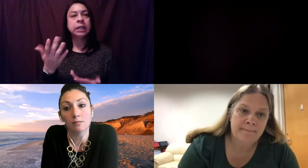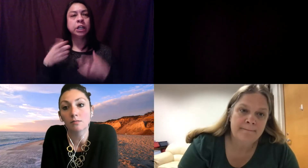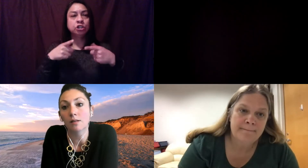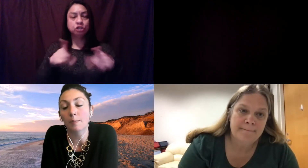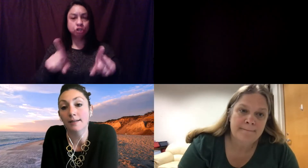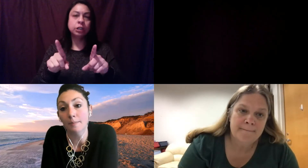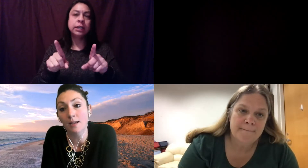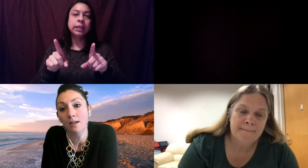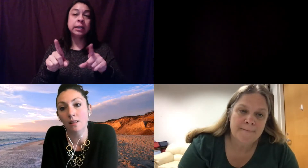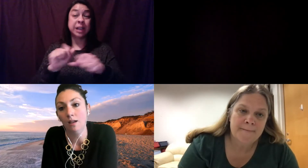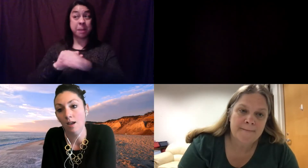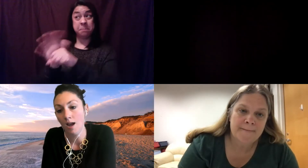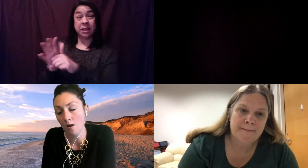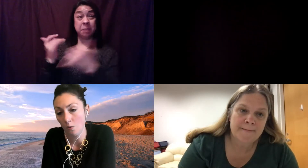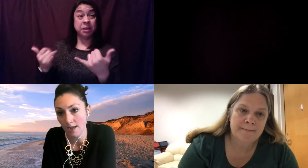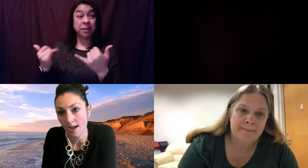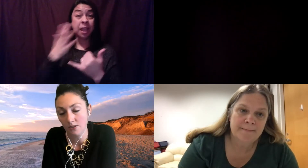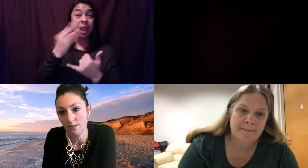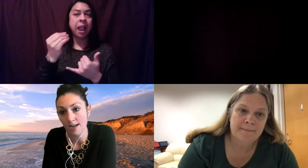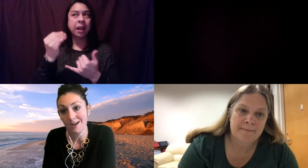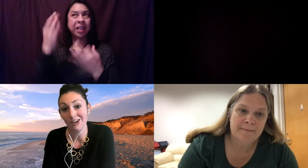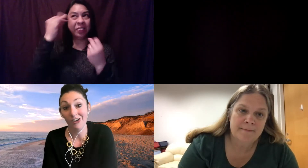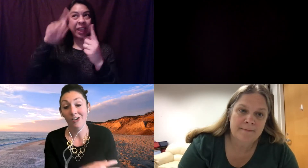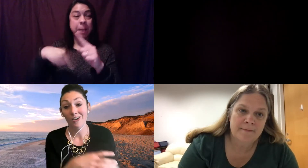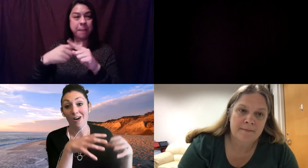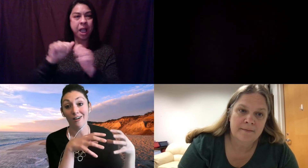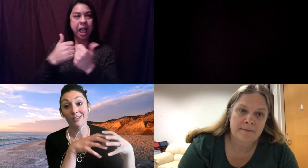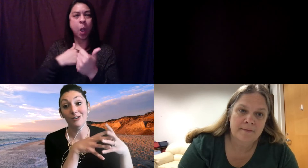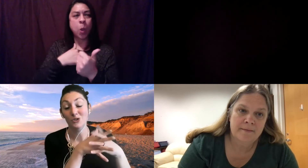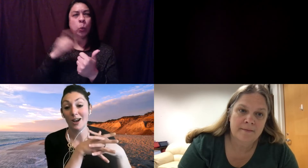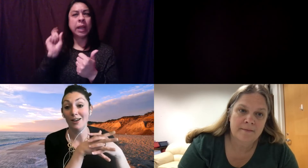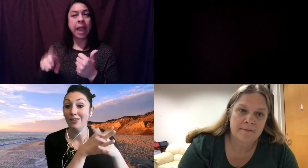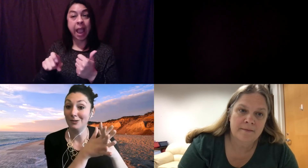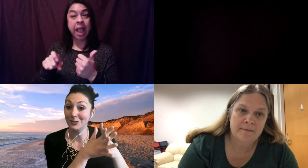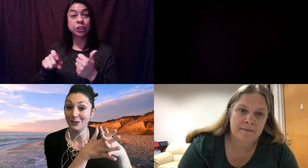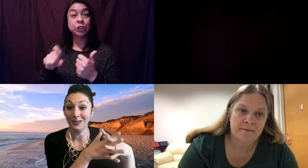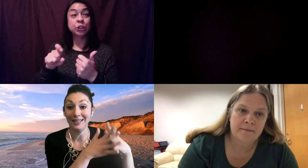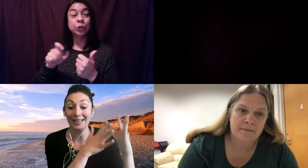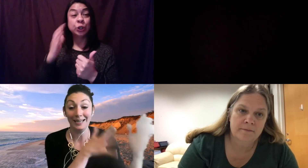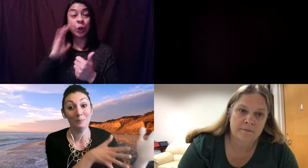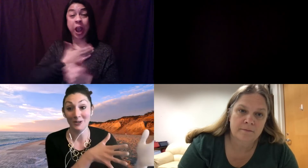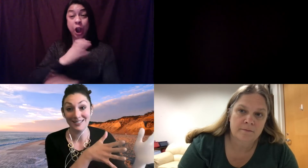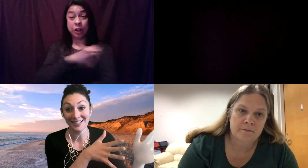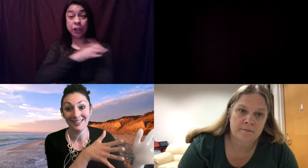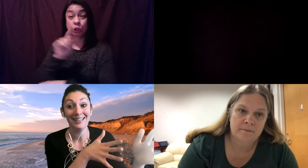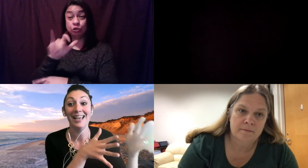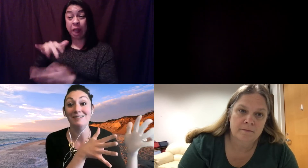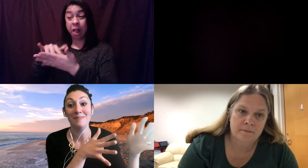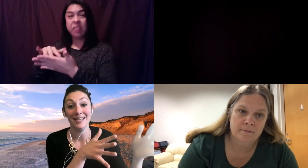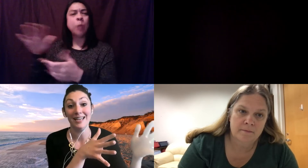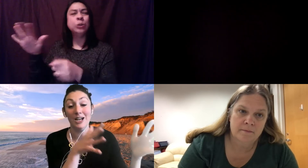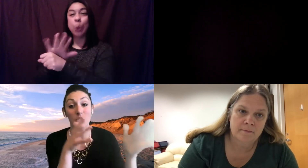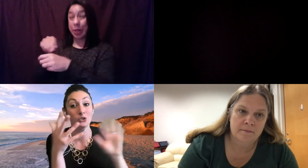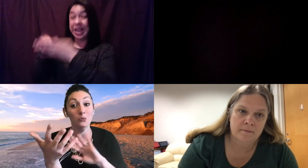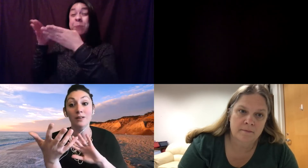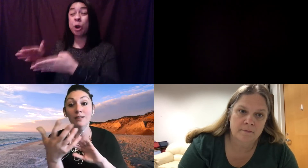during the pandemic and thinking how we had to take our clinical trial that was totally in person and make